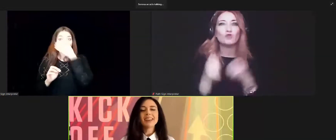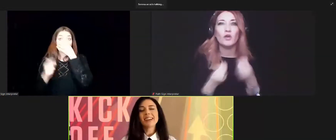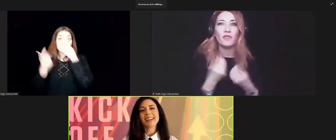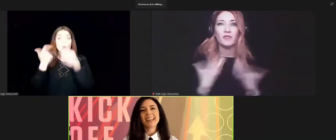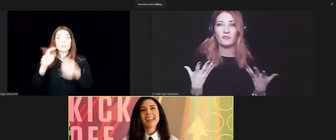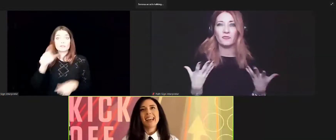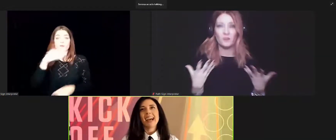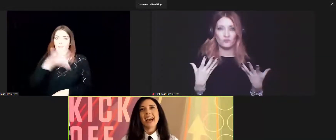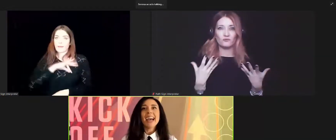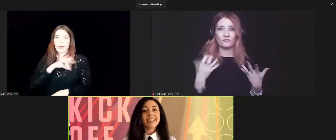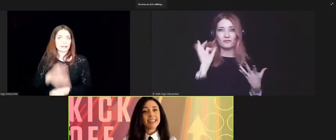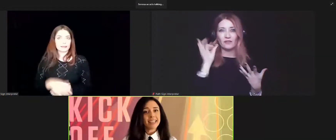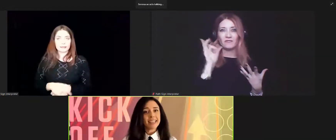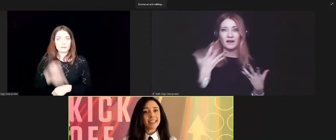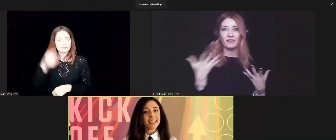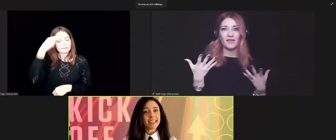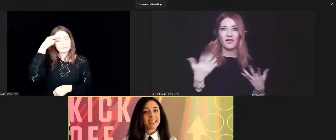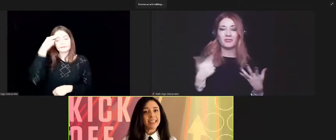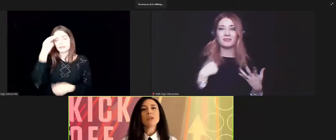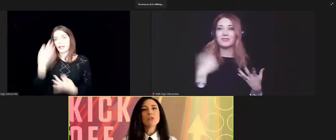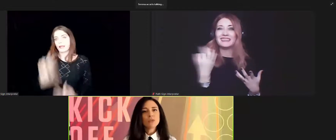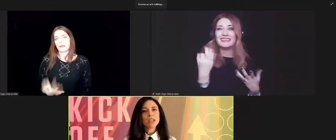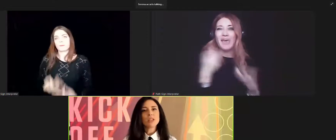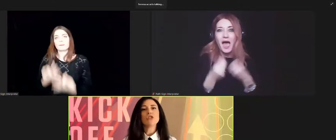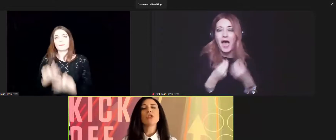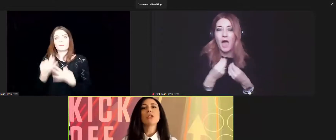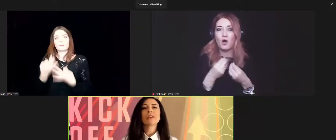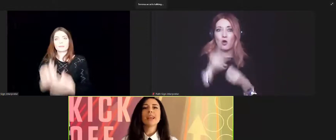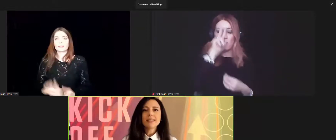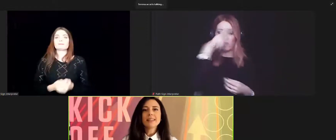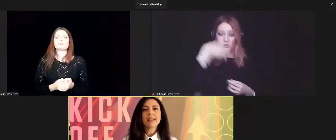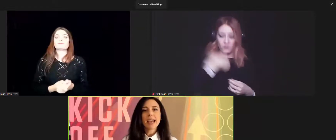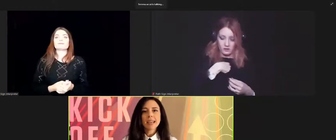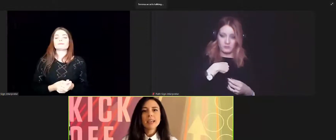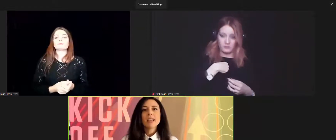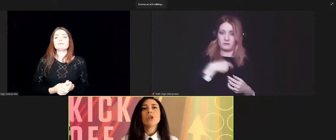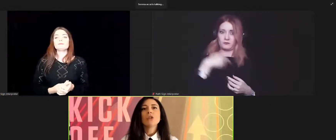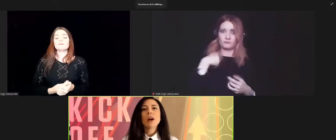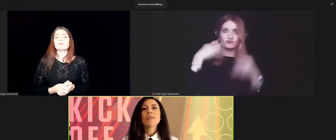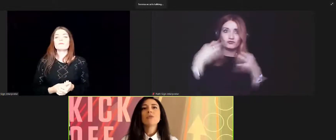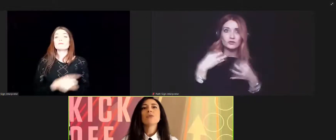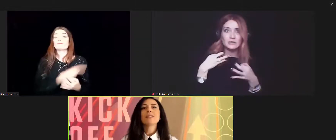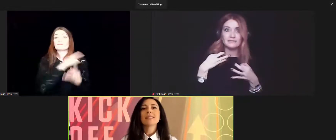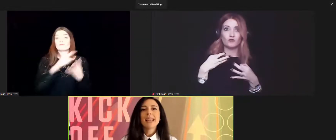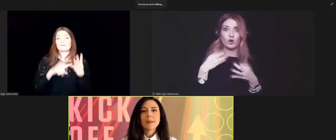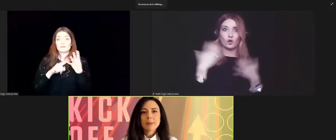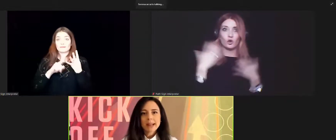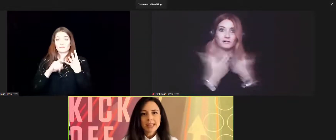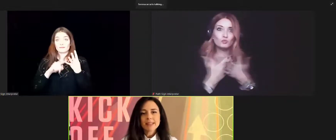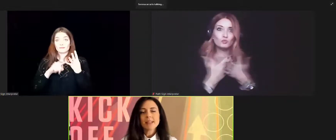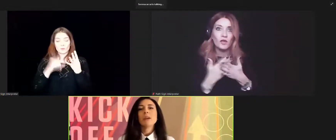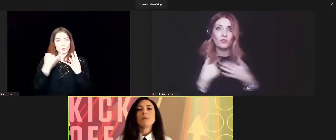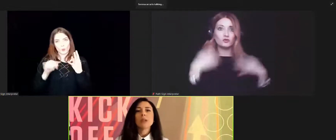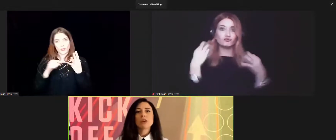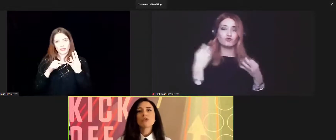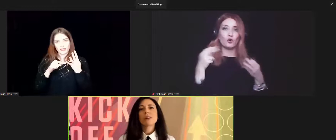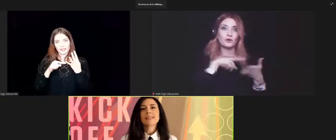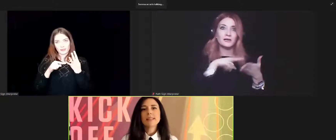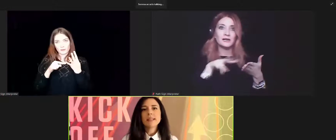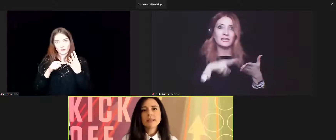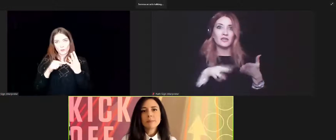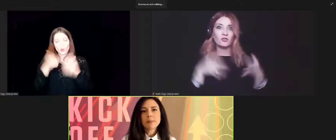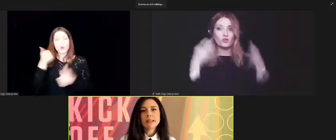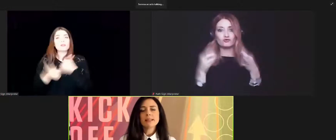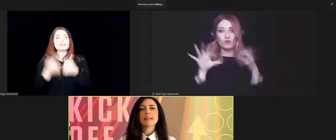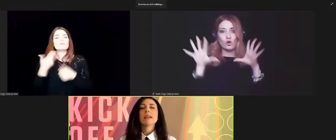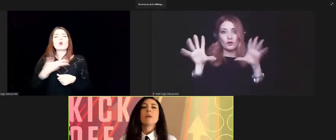end, I think every time you finish your 90 days, you have to celebrate because you are